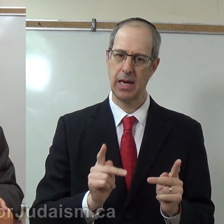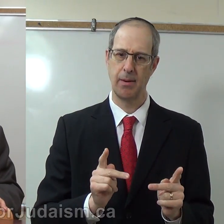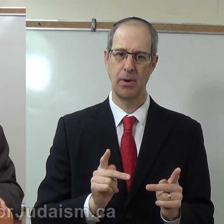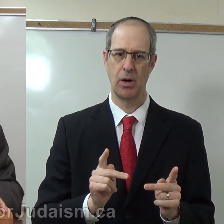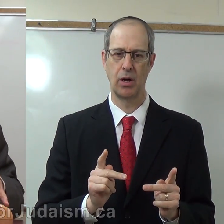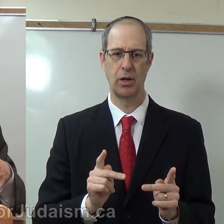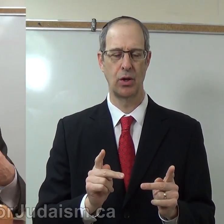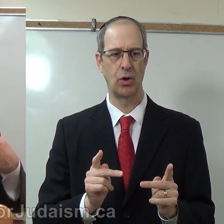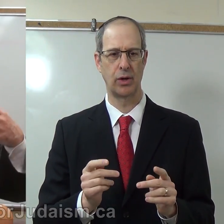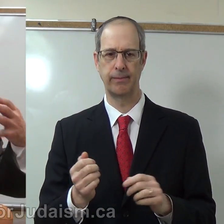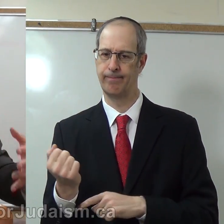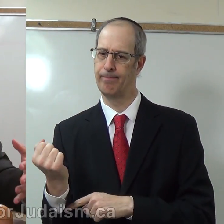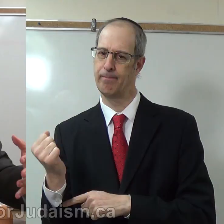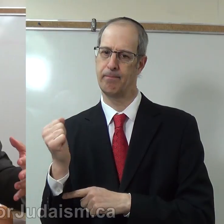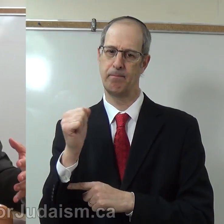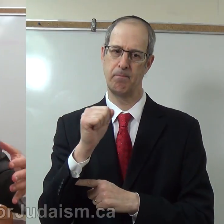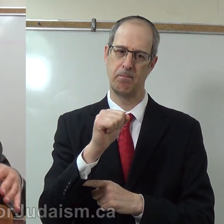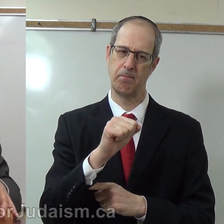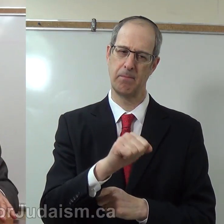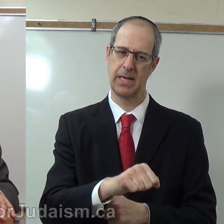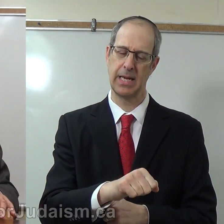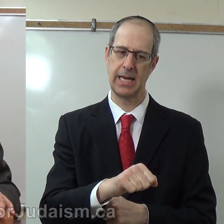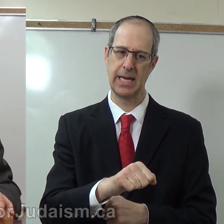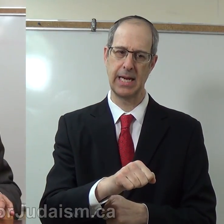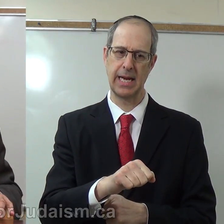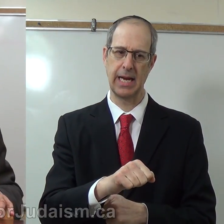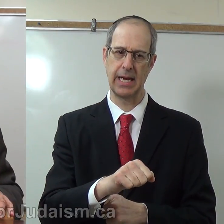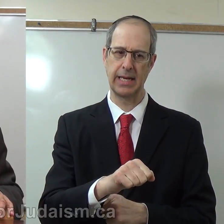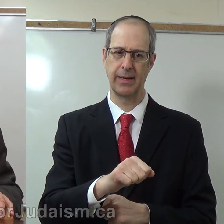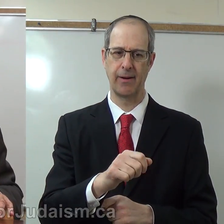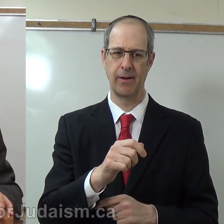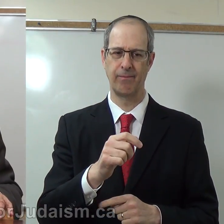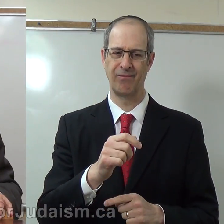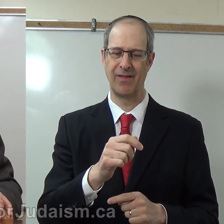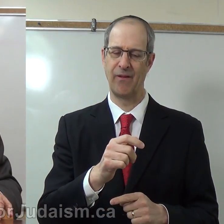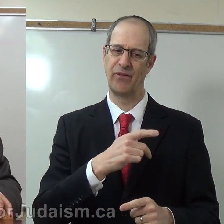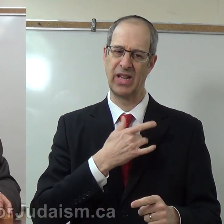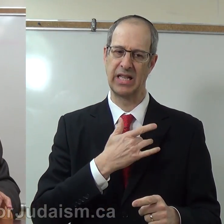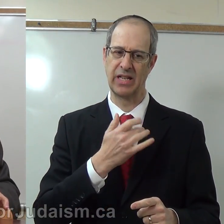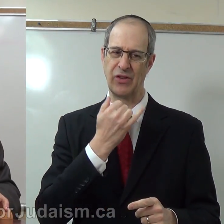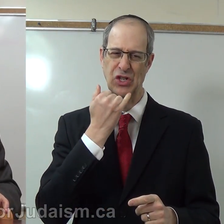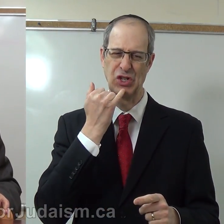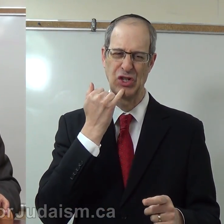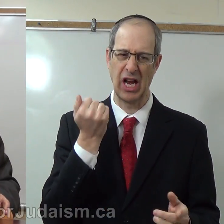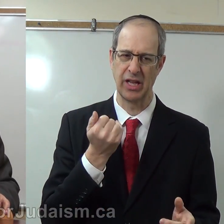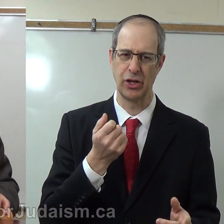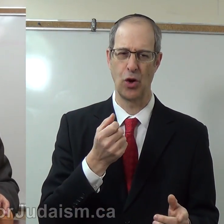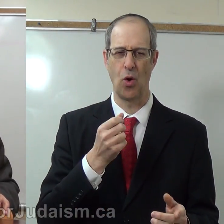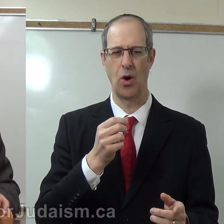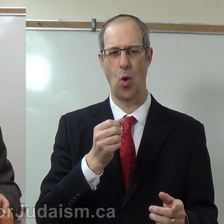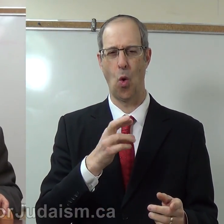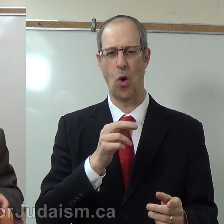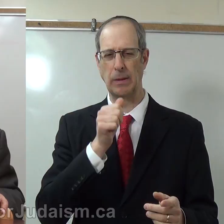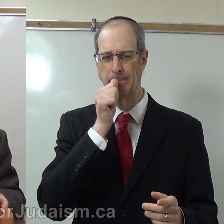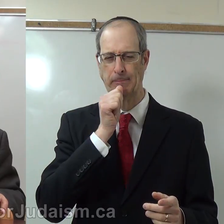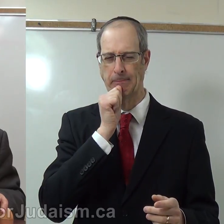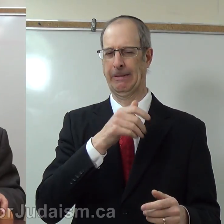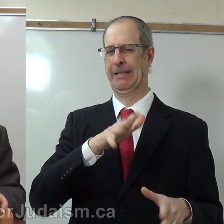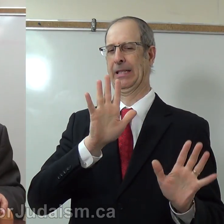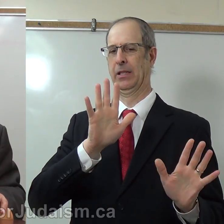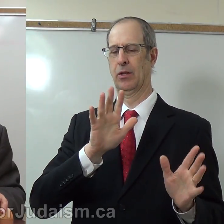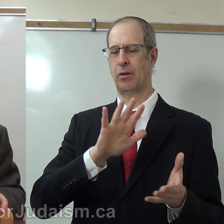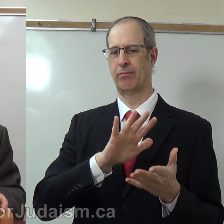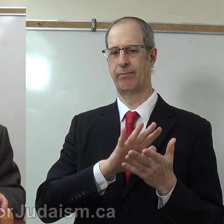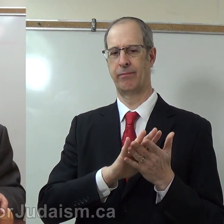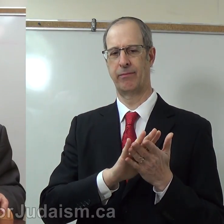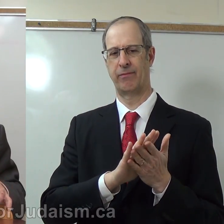our tendencies, trying be jealous, or to be impatient, or to get